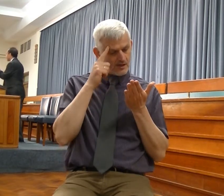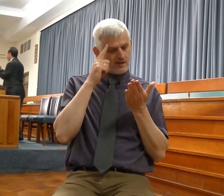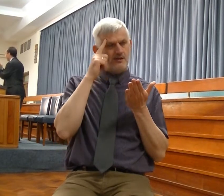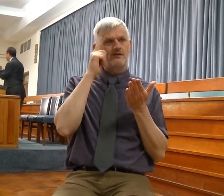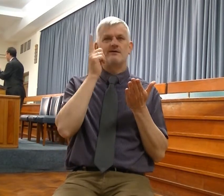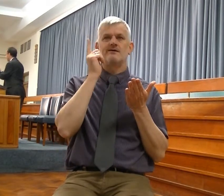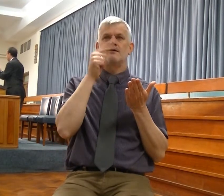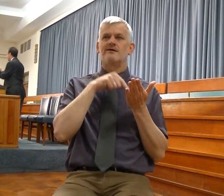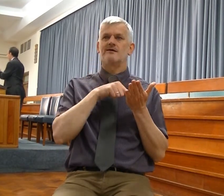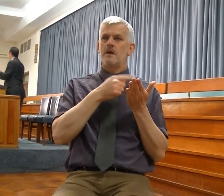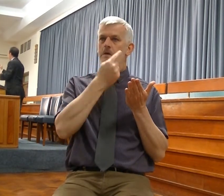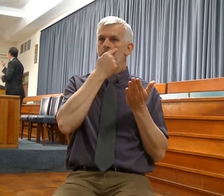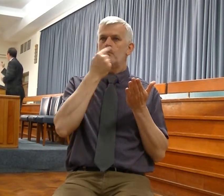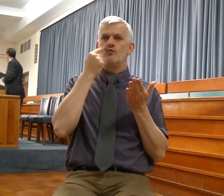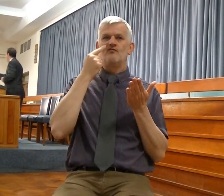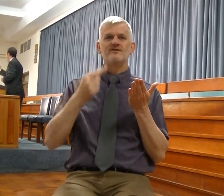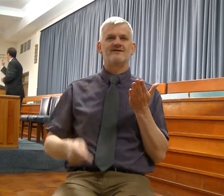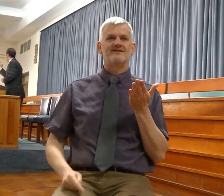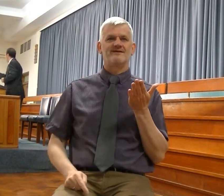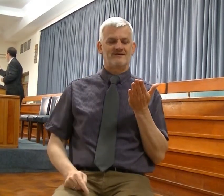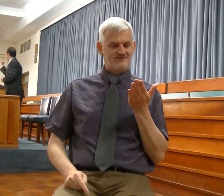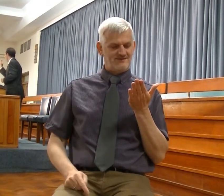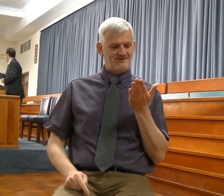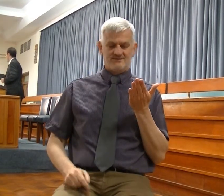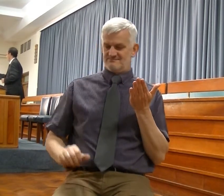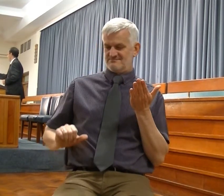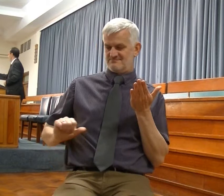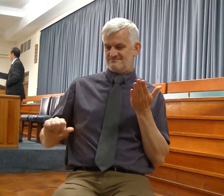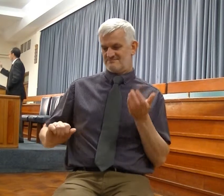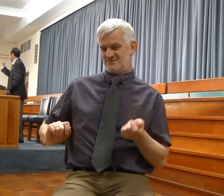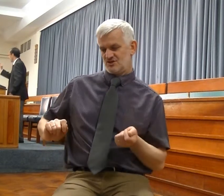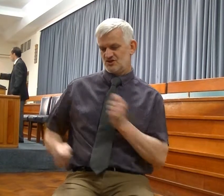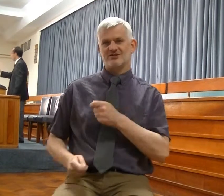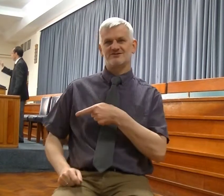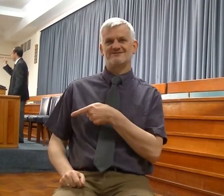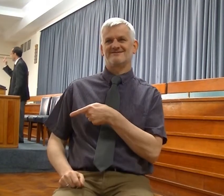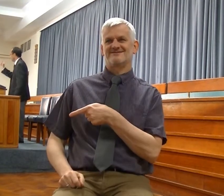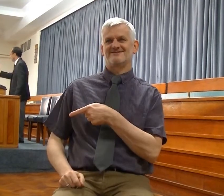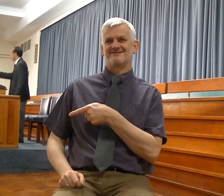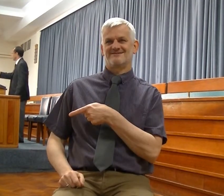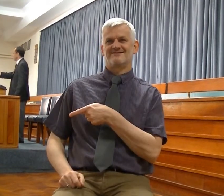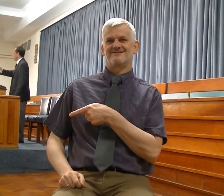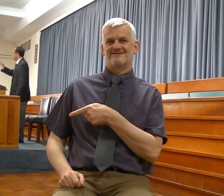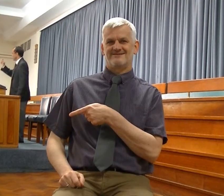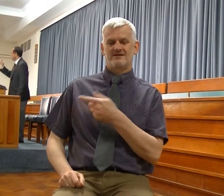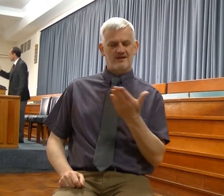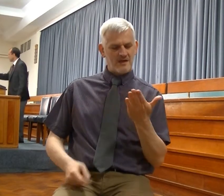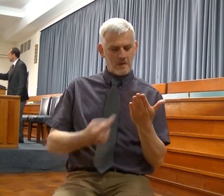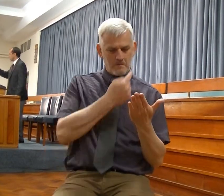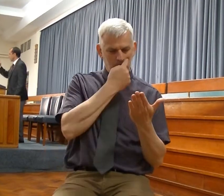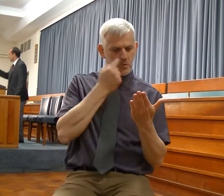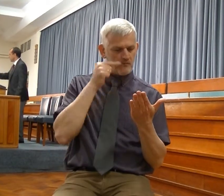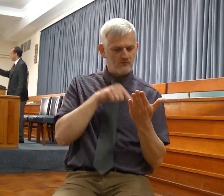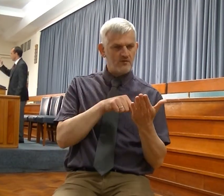about and gives us evidence of any true conversion. If somebody is converted,